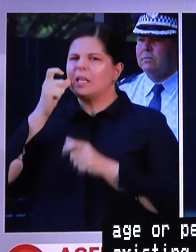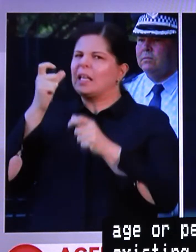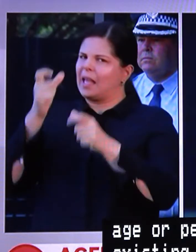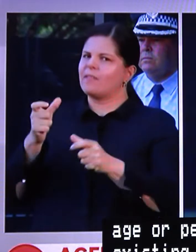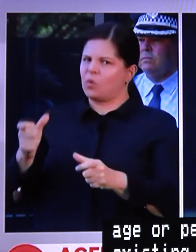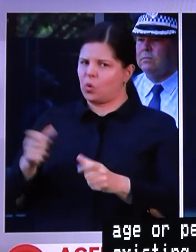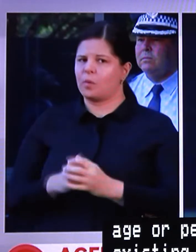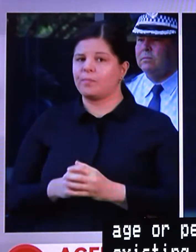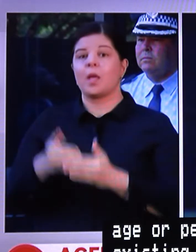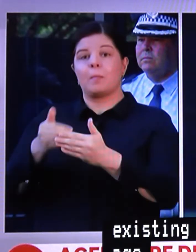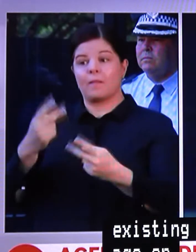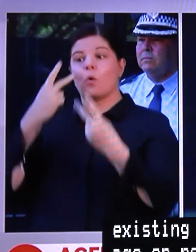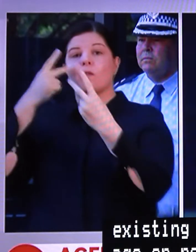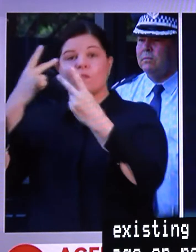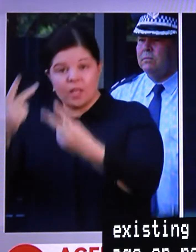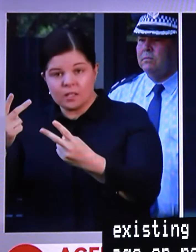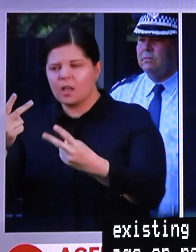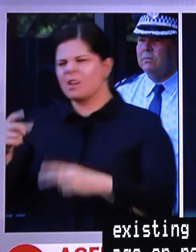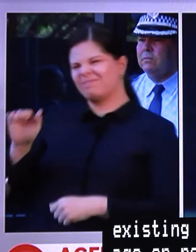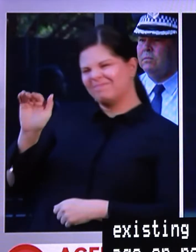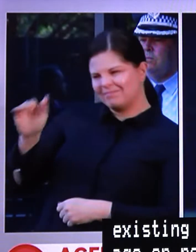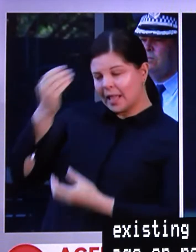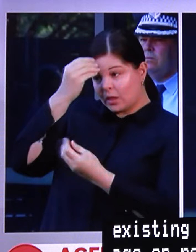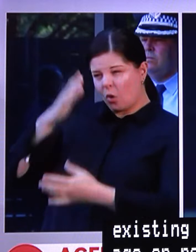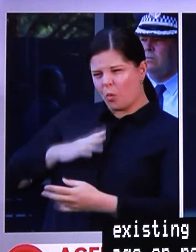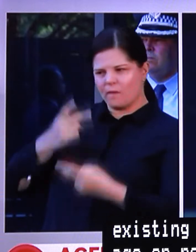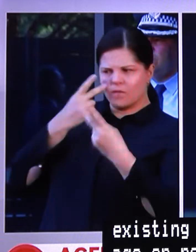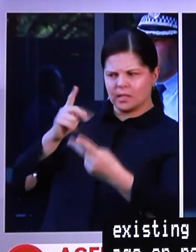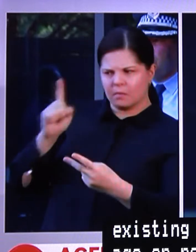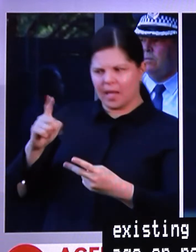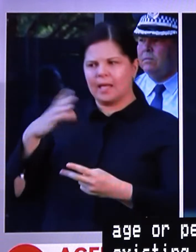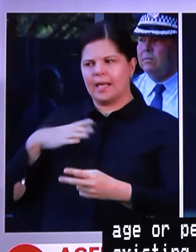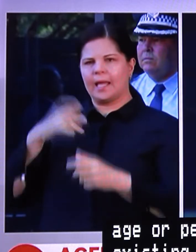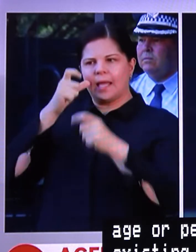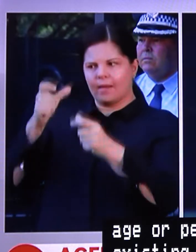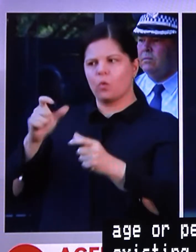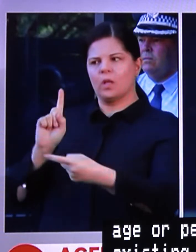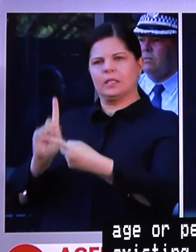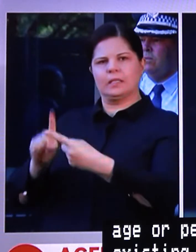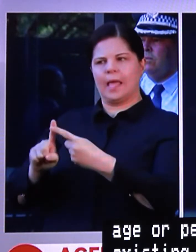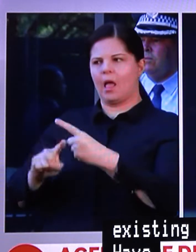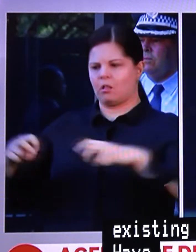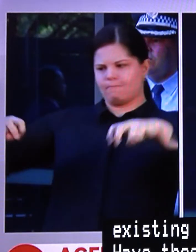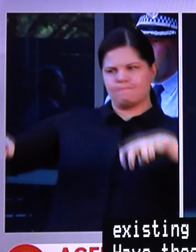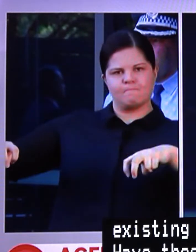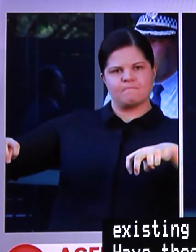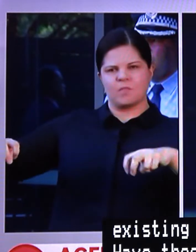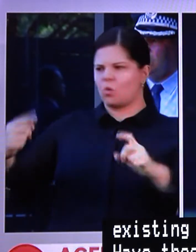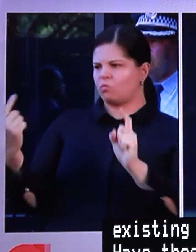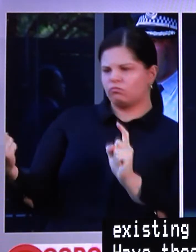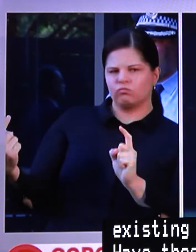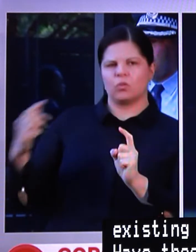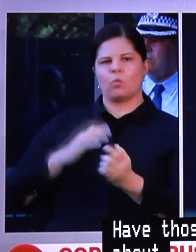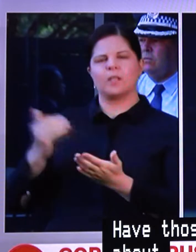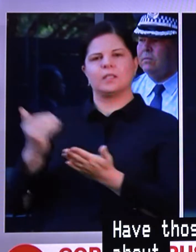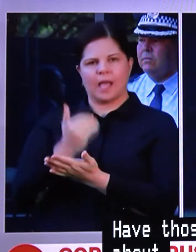visit someone's household. Talk about how you're going to manage the social distancing, how you're going to manage keeping everybody